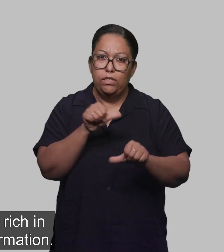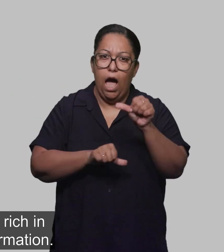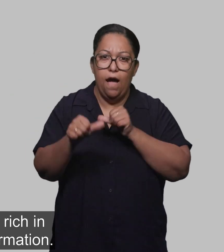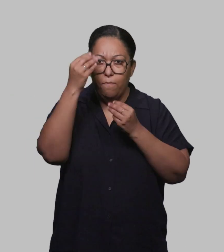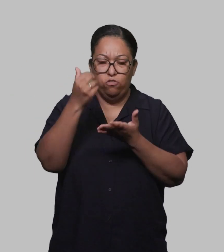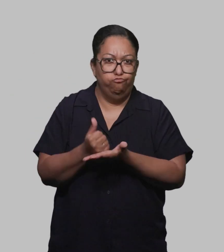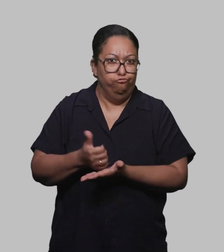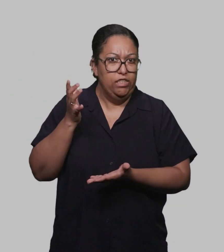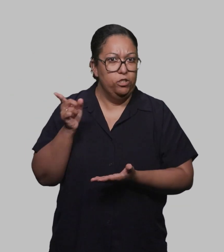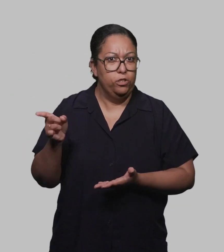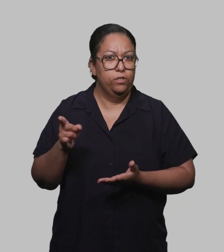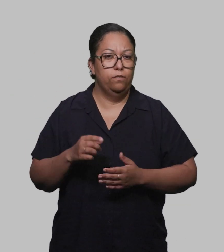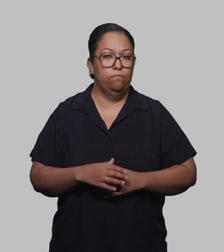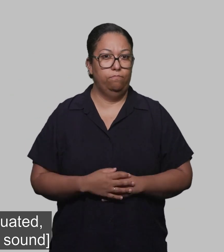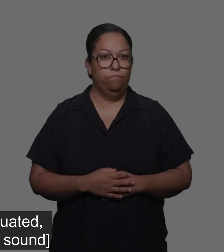information.